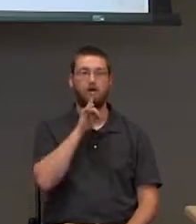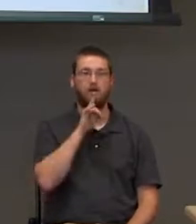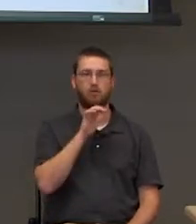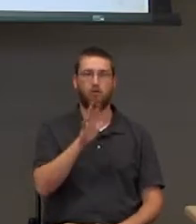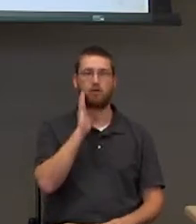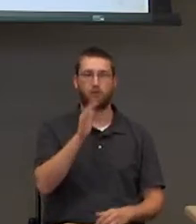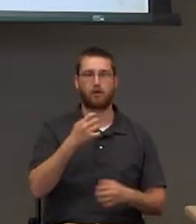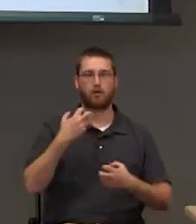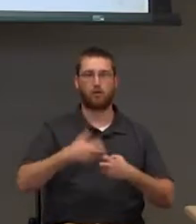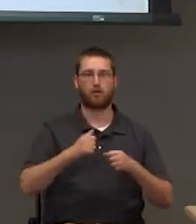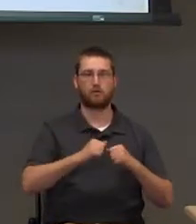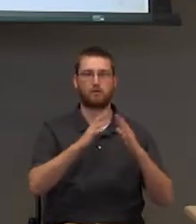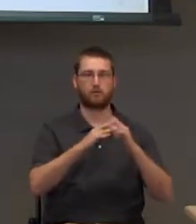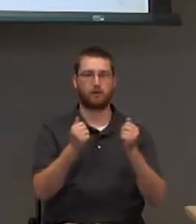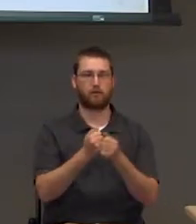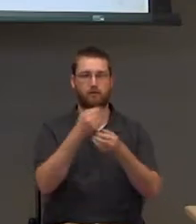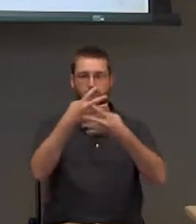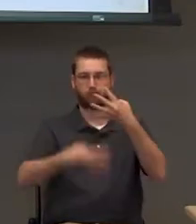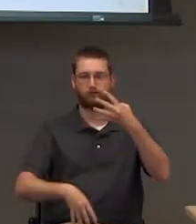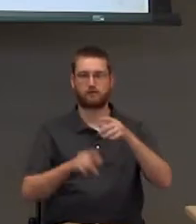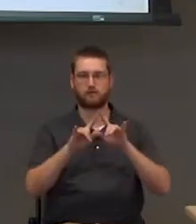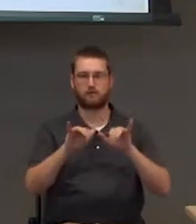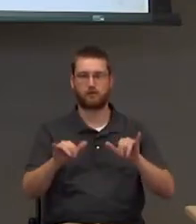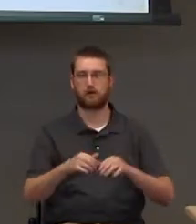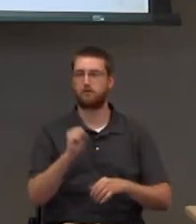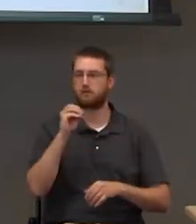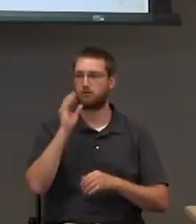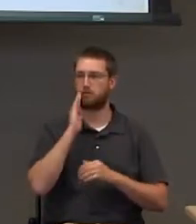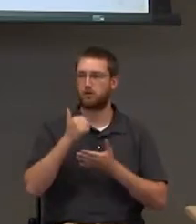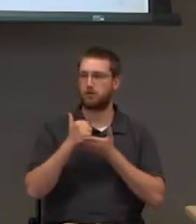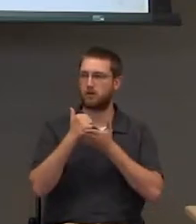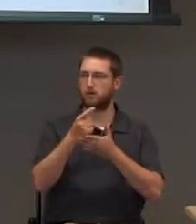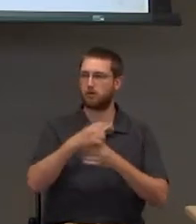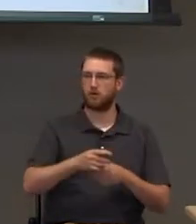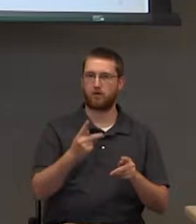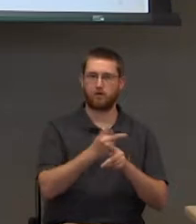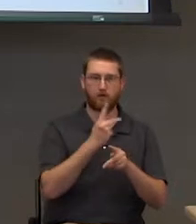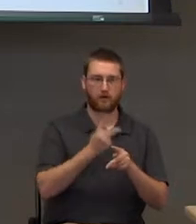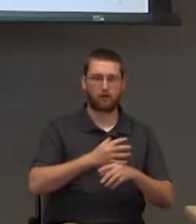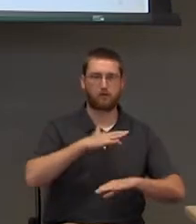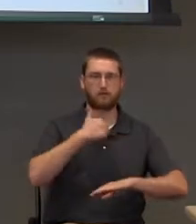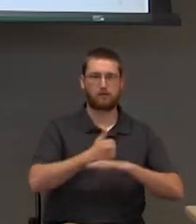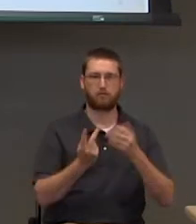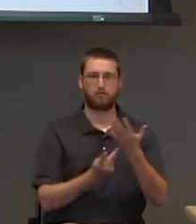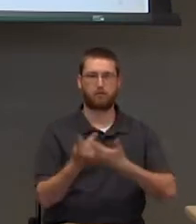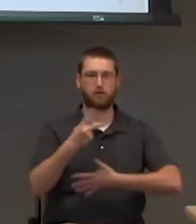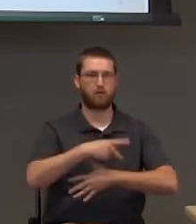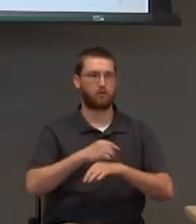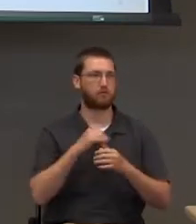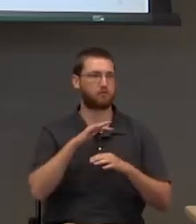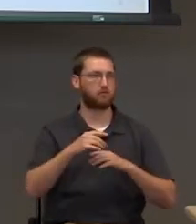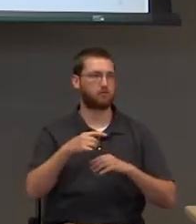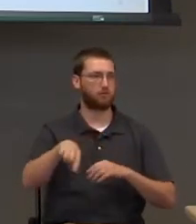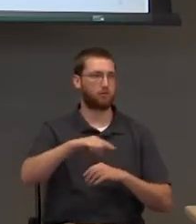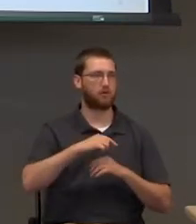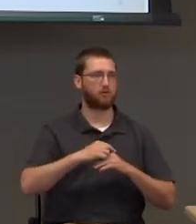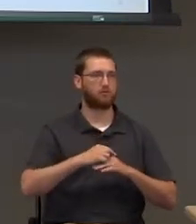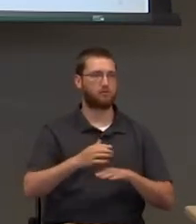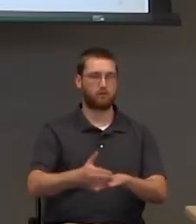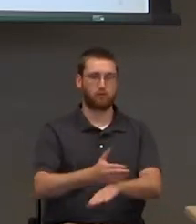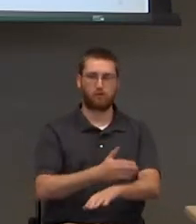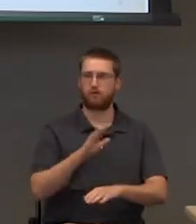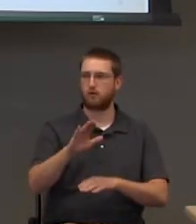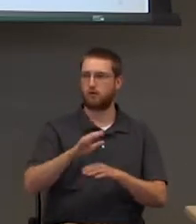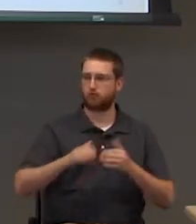and implement everything all at once. And so I'm going to help you strategize, prioritize, and so that as you build your momentum